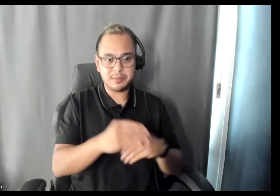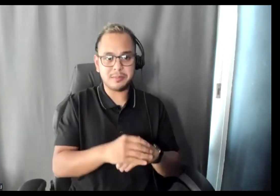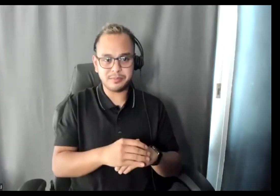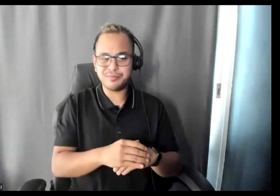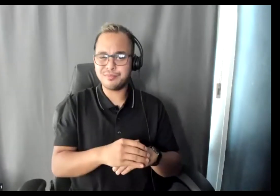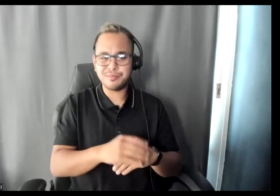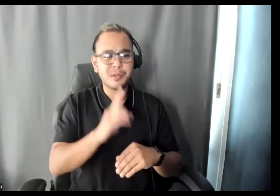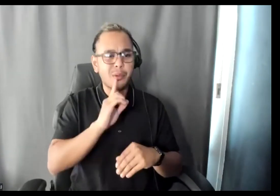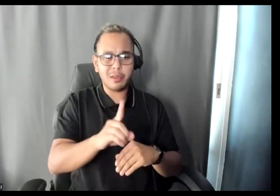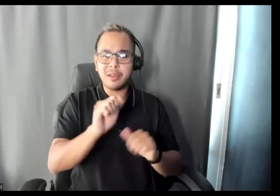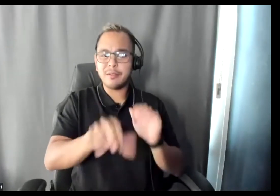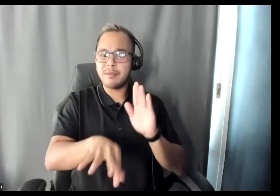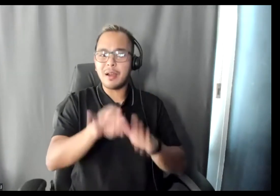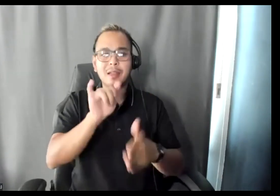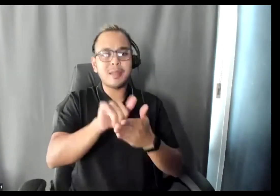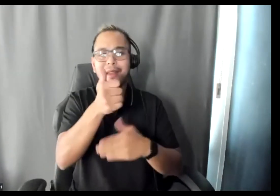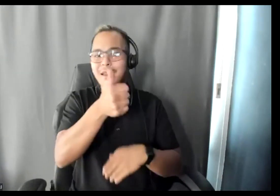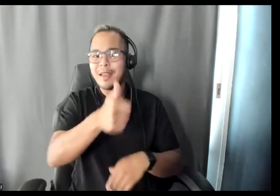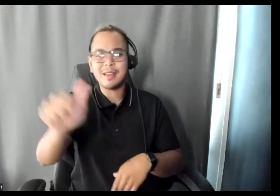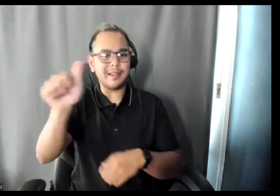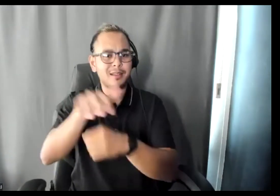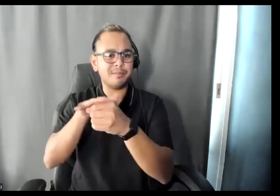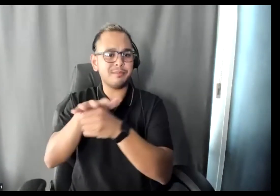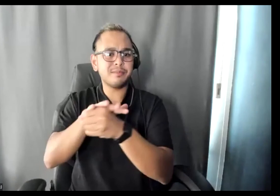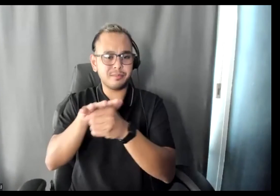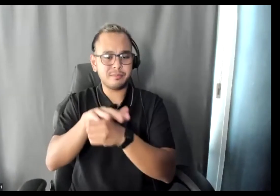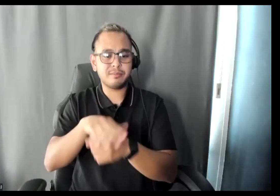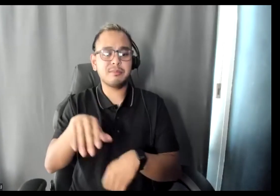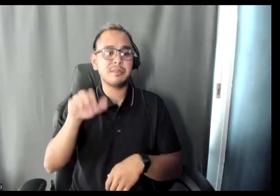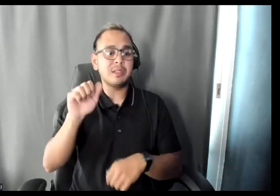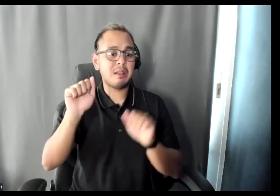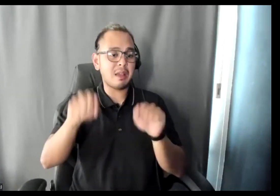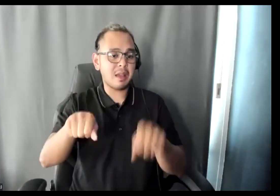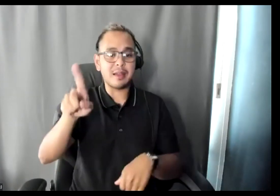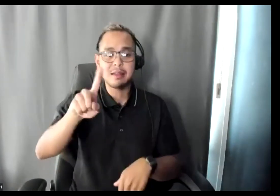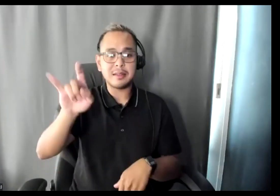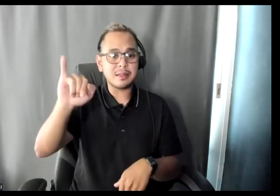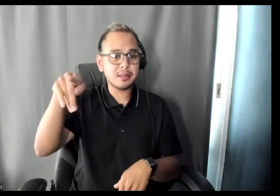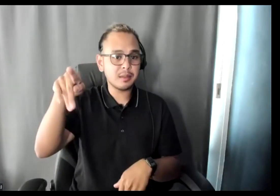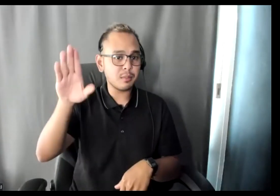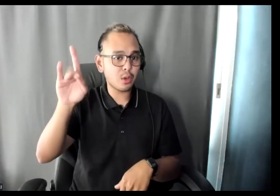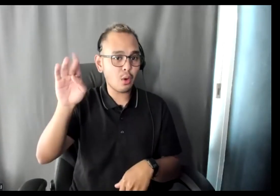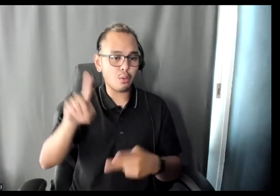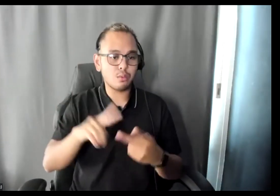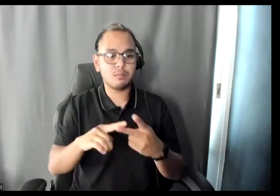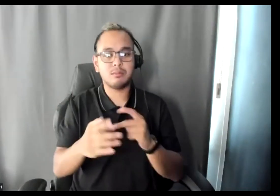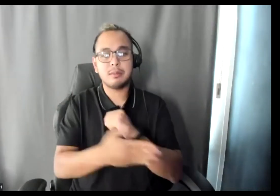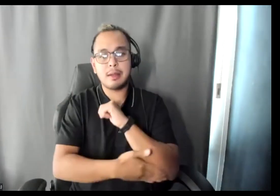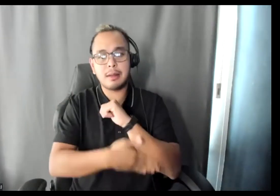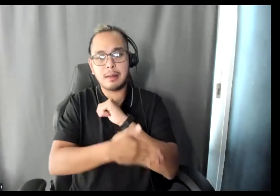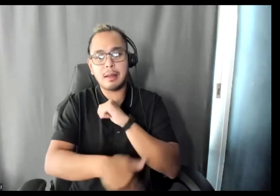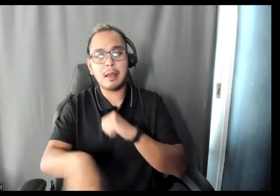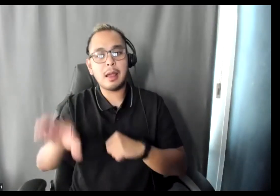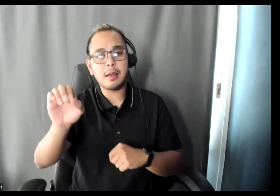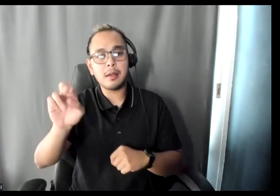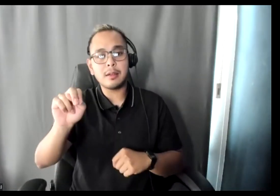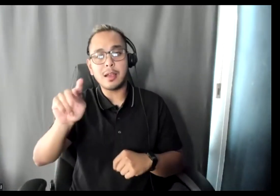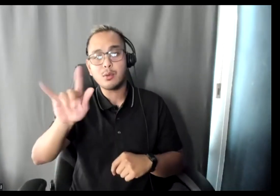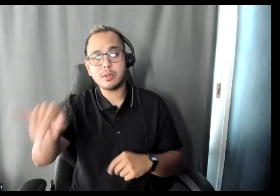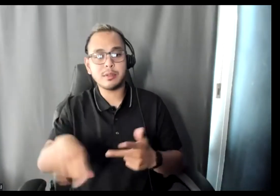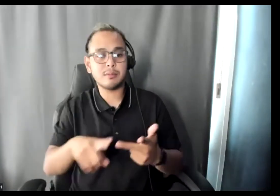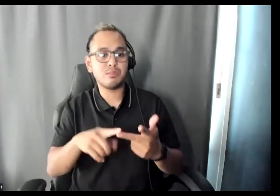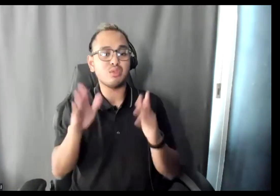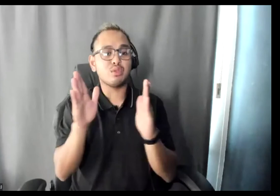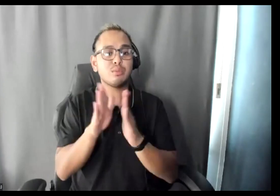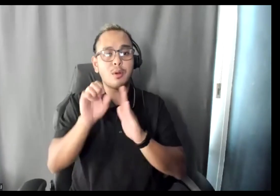any well-populated geography. It can be a zip code, it can be a county, a smaller state. And